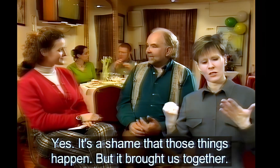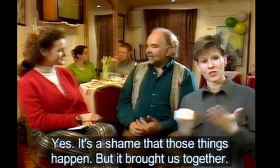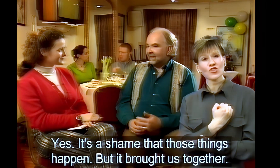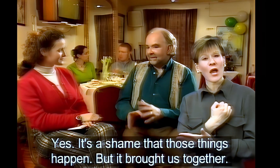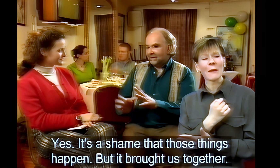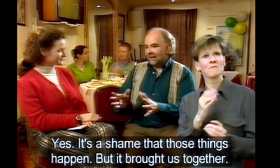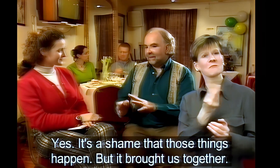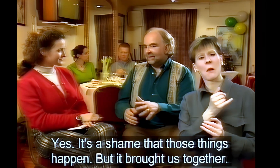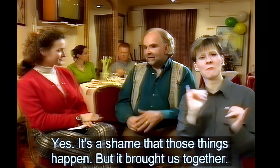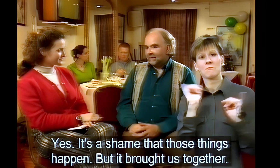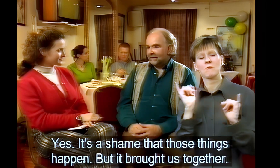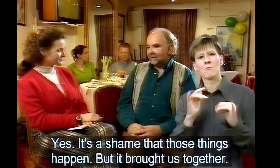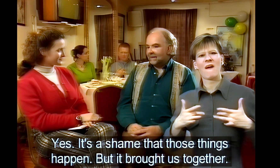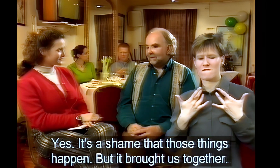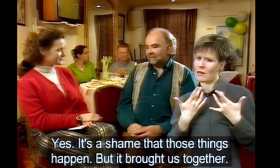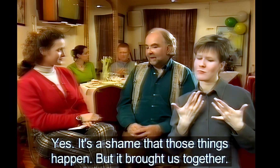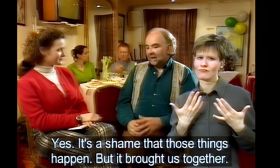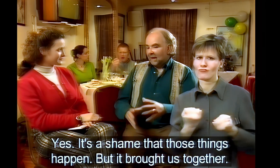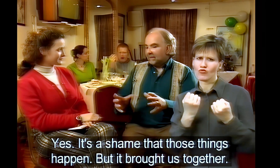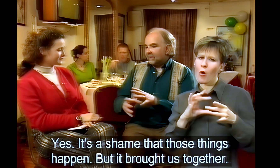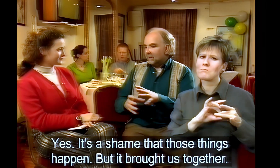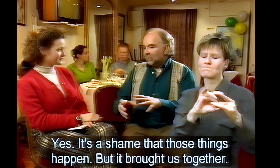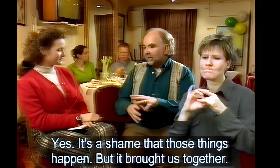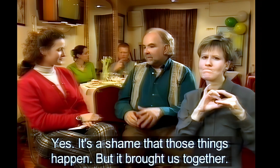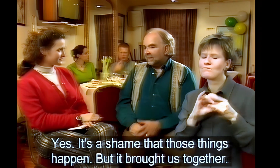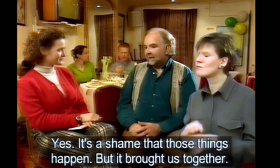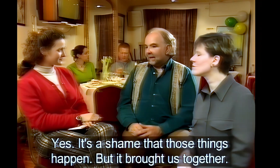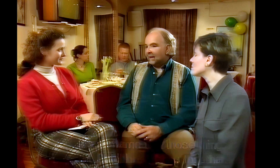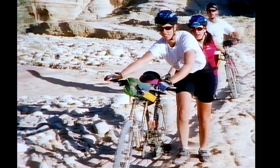Yeah, it's a shame that those things happened, but I also think it brought us a bit together.